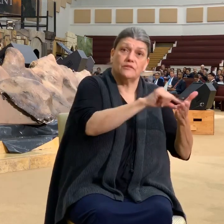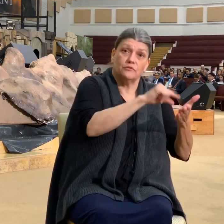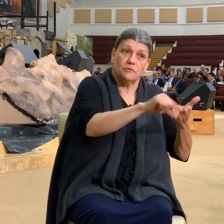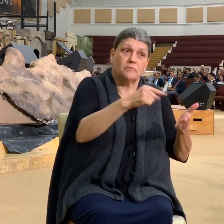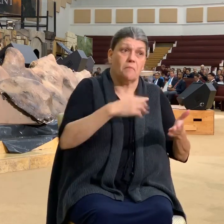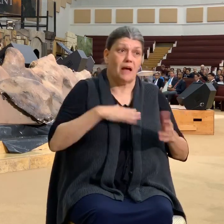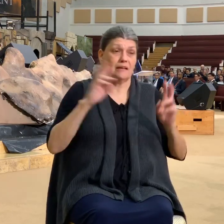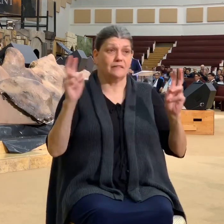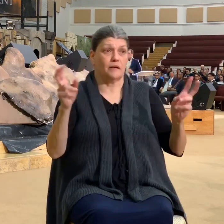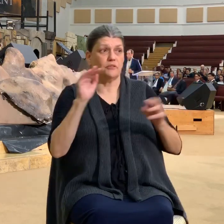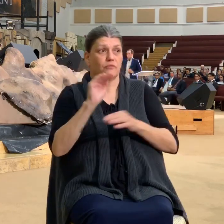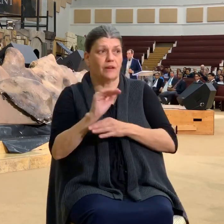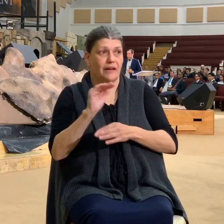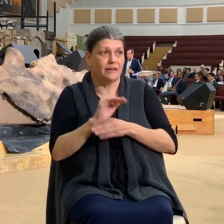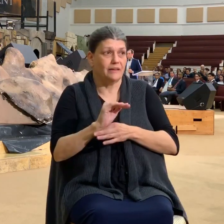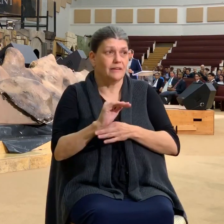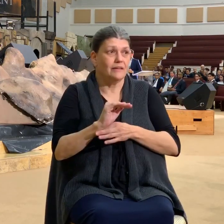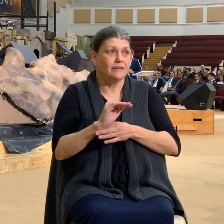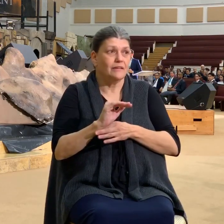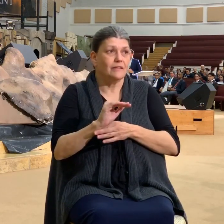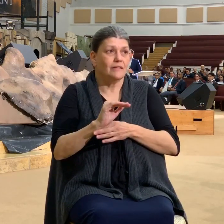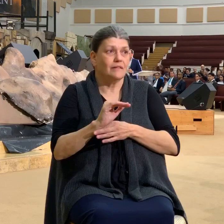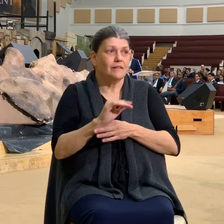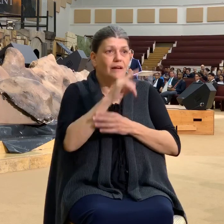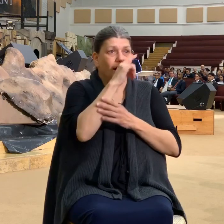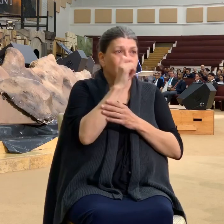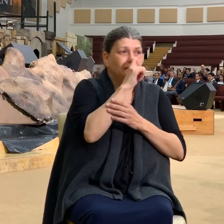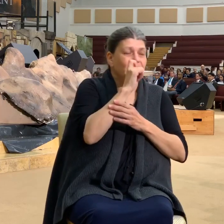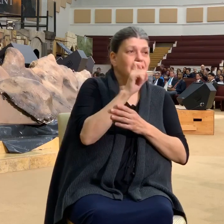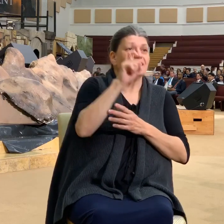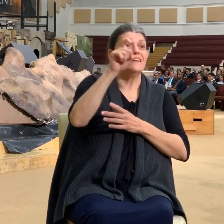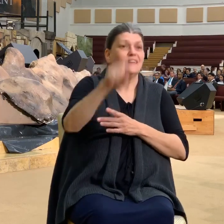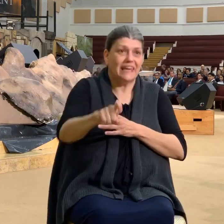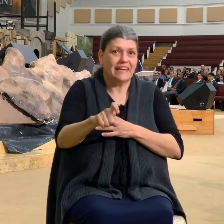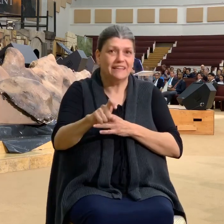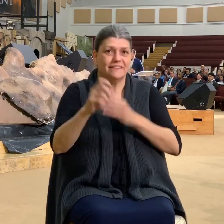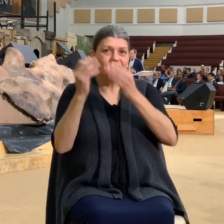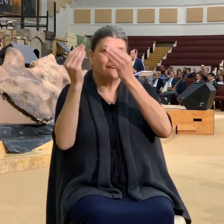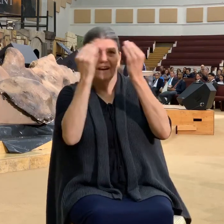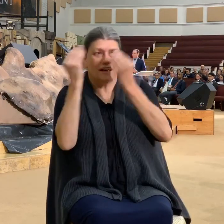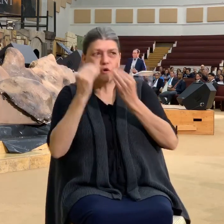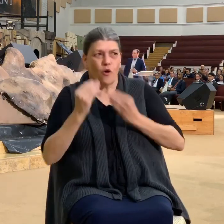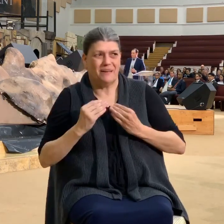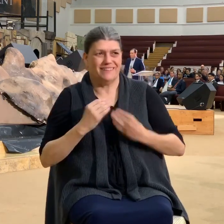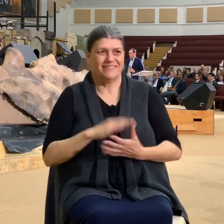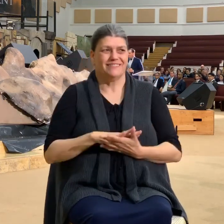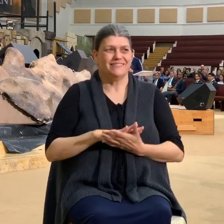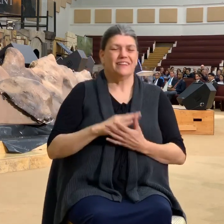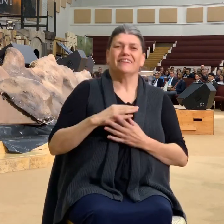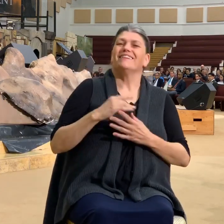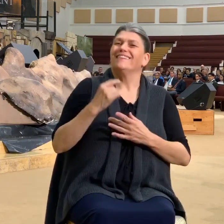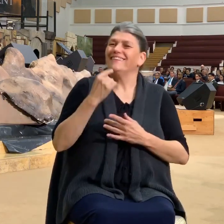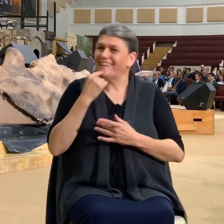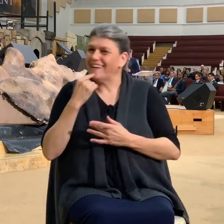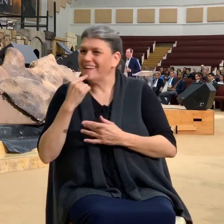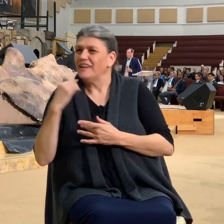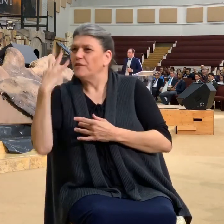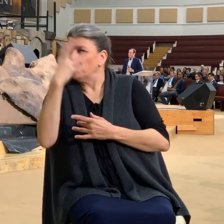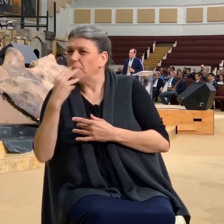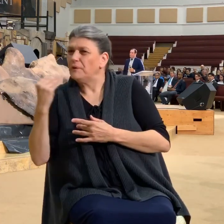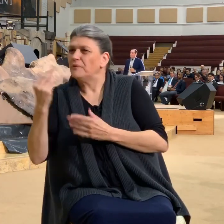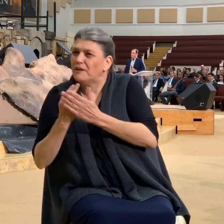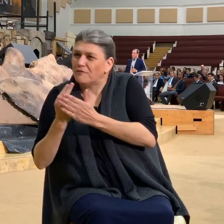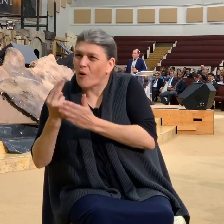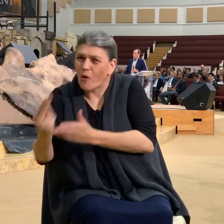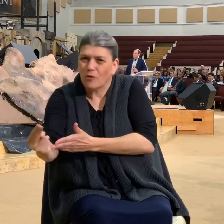is ugliness needs an adornment." And he talked about the beauty of holiness and the beauty of